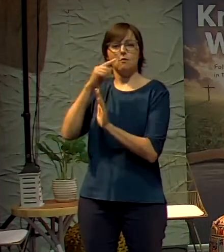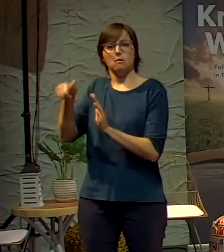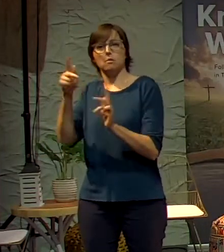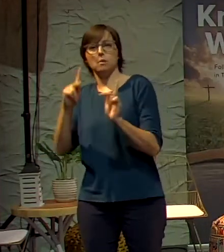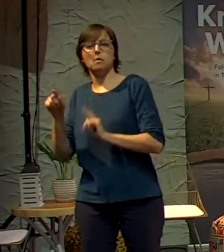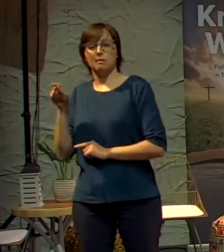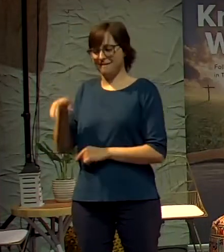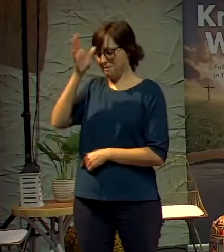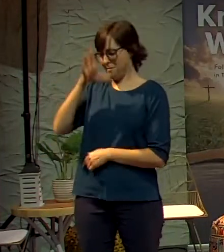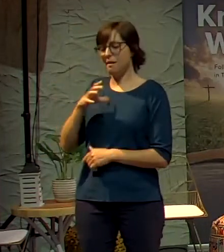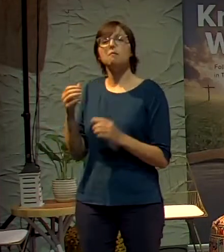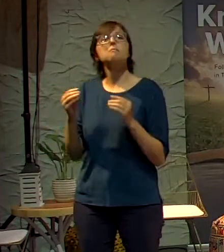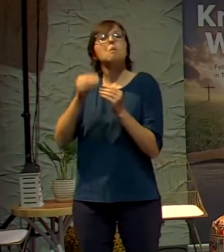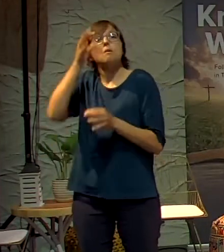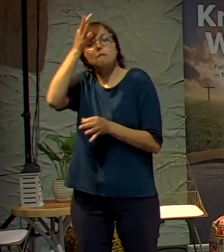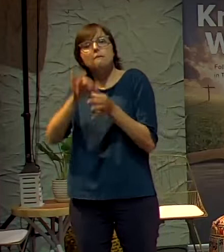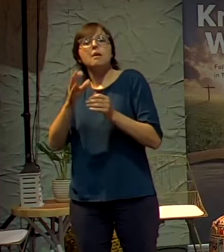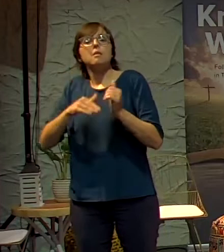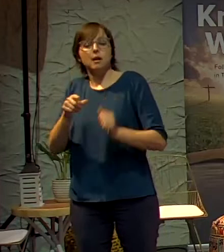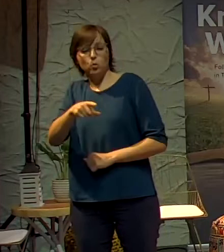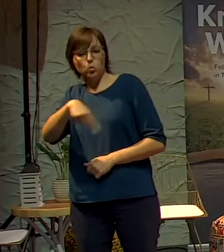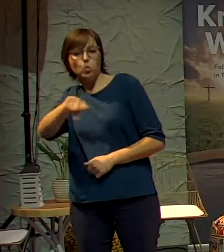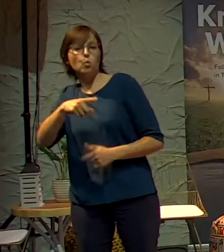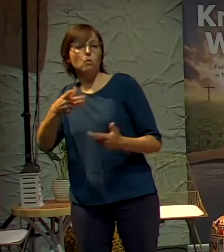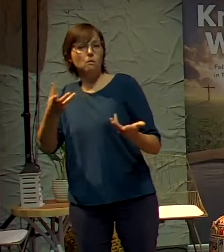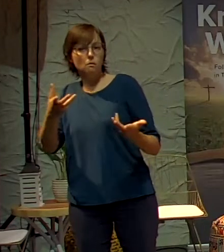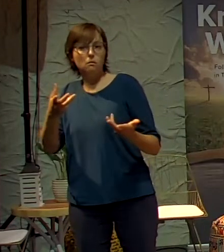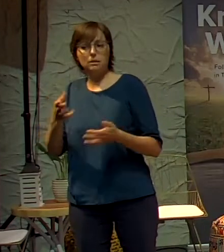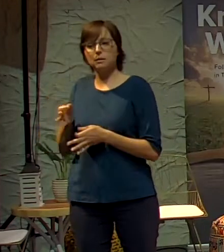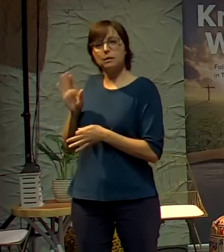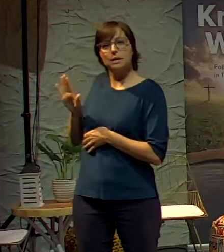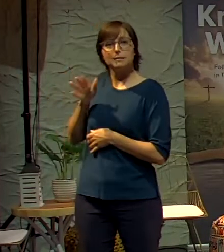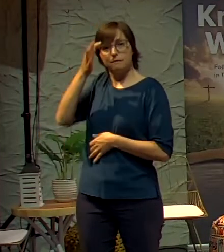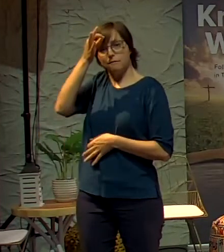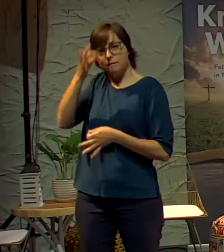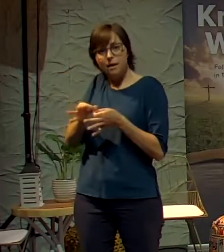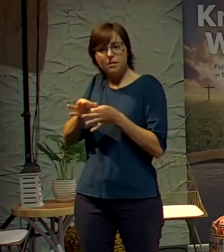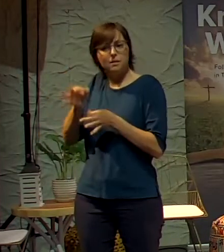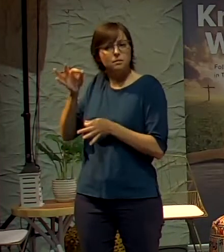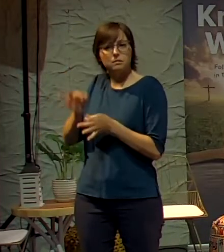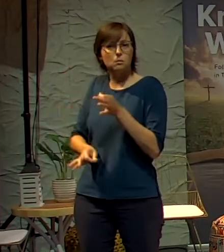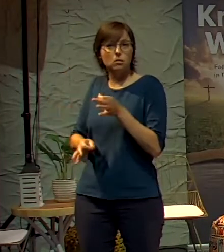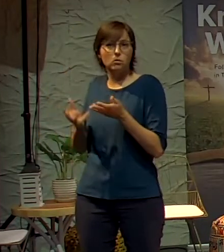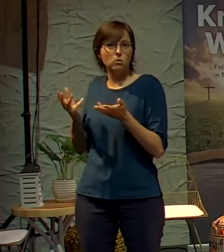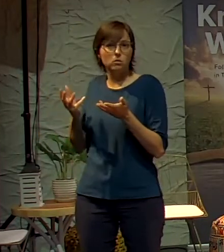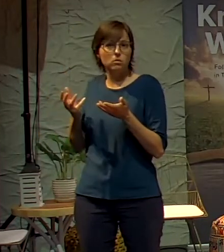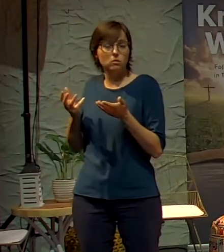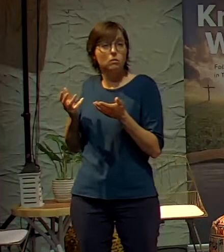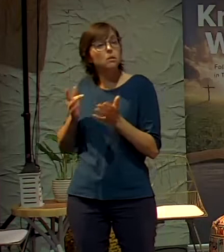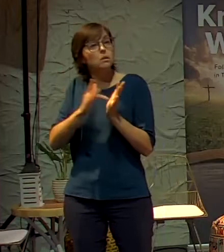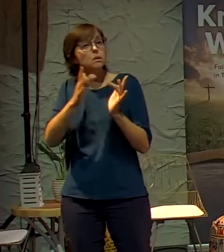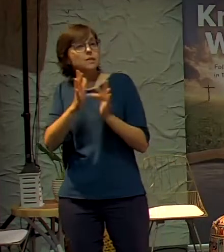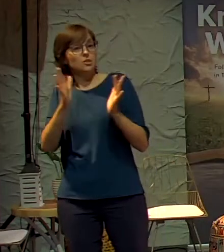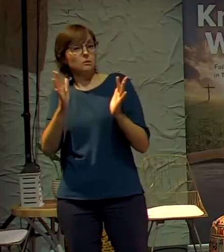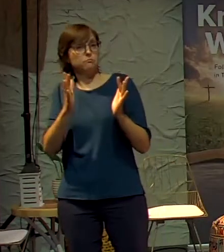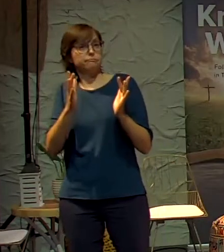this guy has more faith than you guys. And this is why. He has a simple faith. He has a simple faith that Jesus is Lord